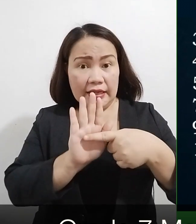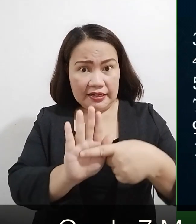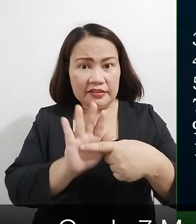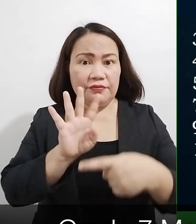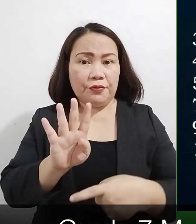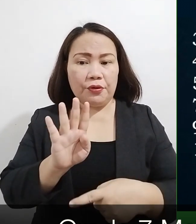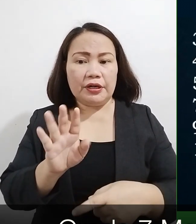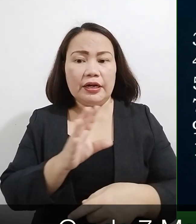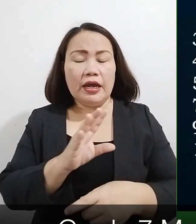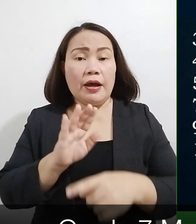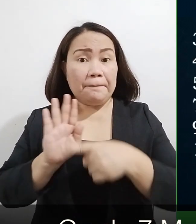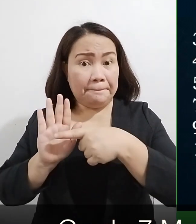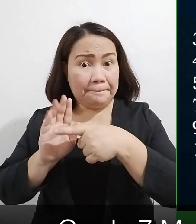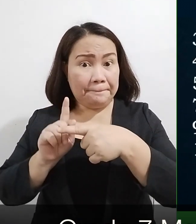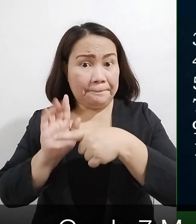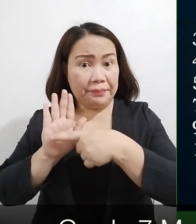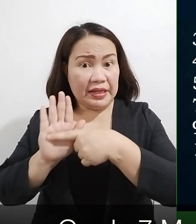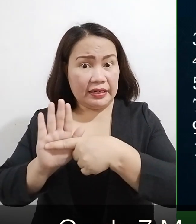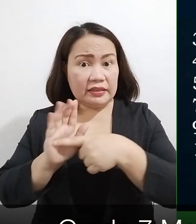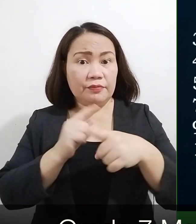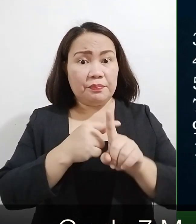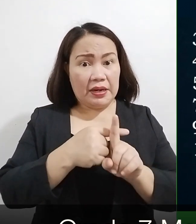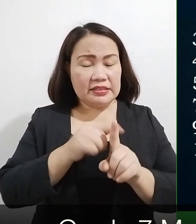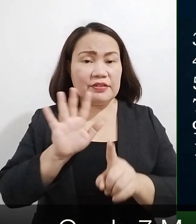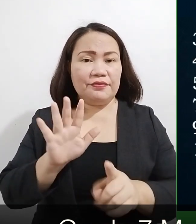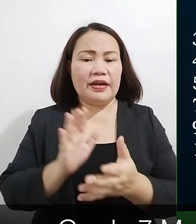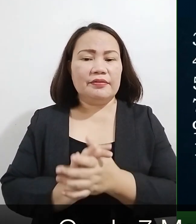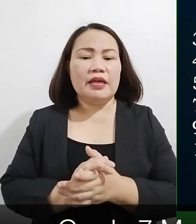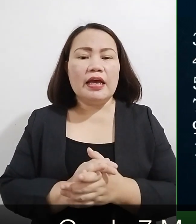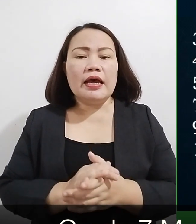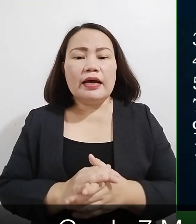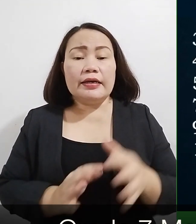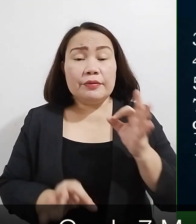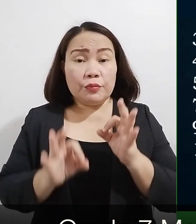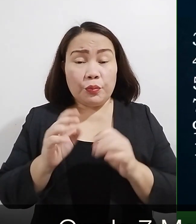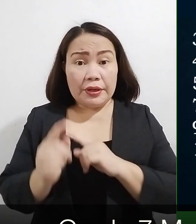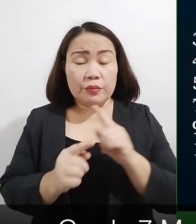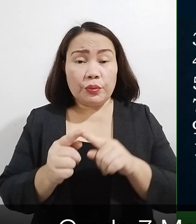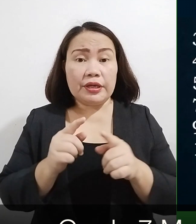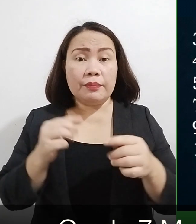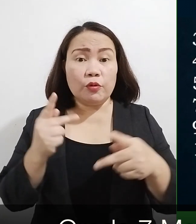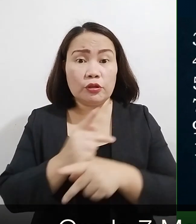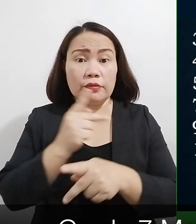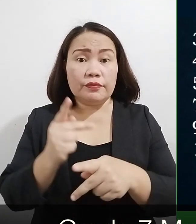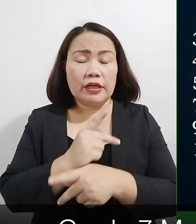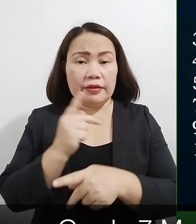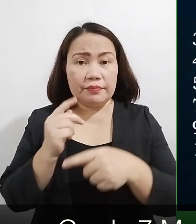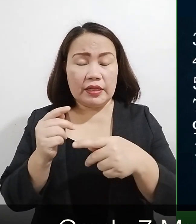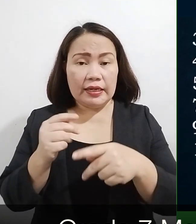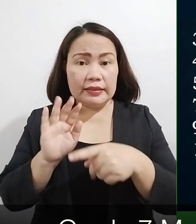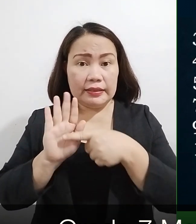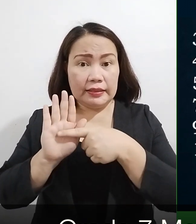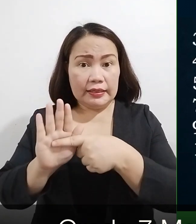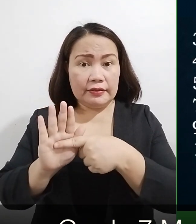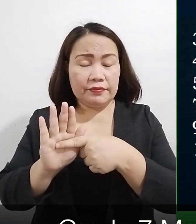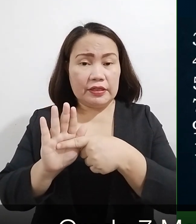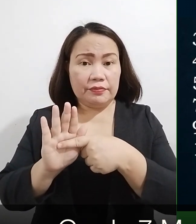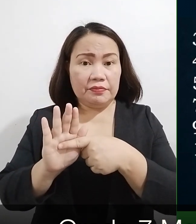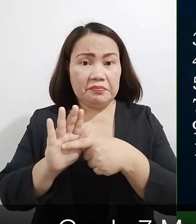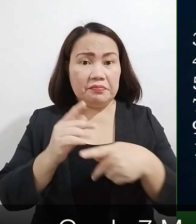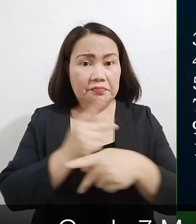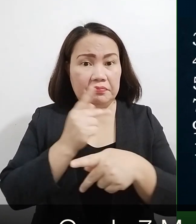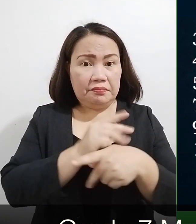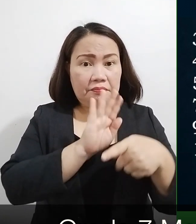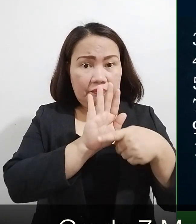so on. Bakit? Kasi kagaya nga ng pinakita ko dito, when we are multiplying the negative integer by